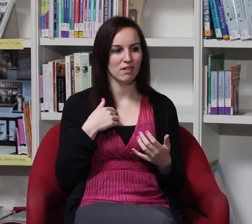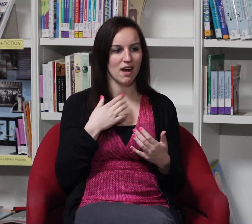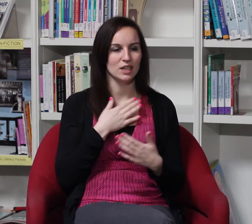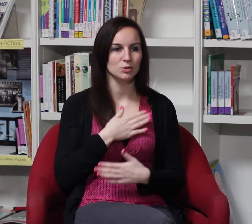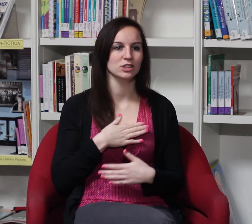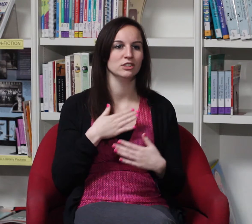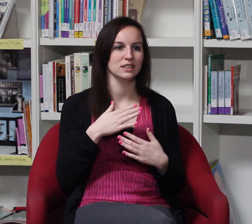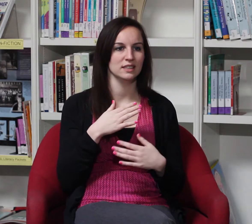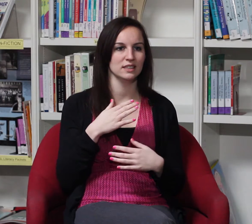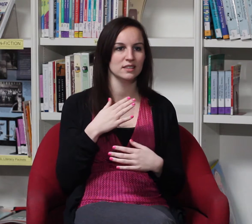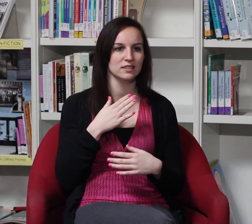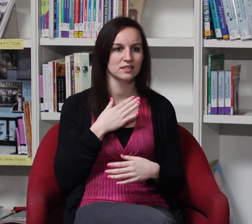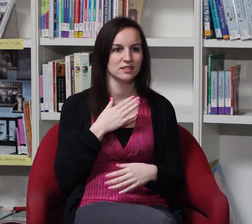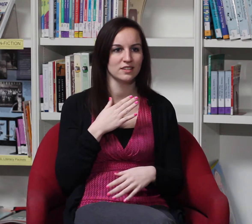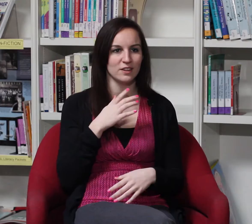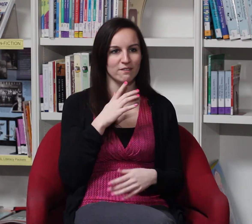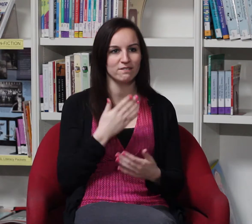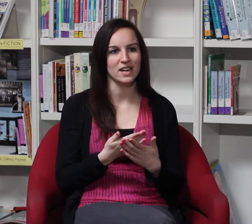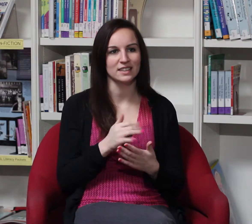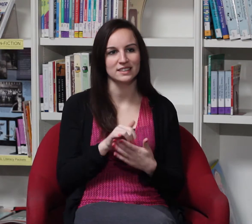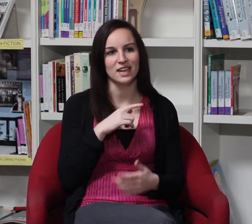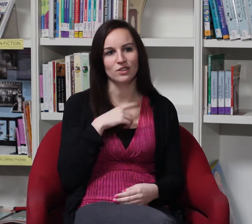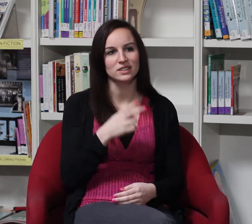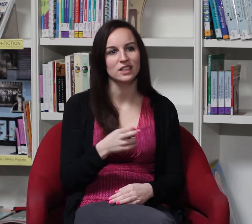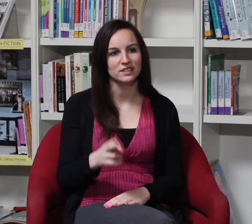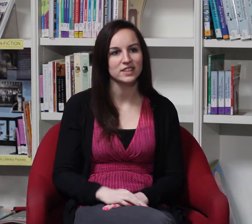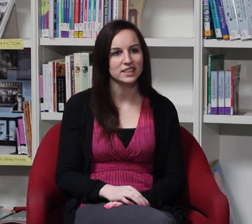I appreciated the fact that I was hard of hearing.